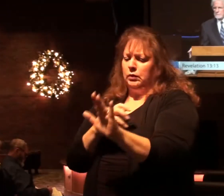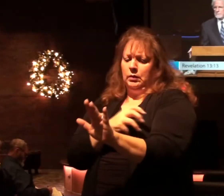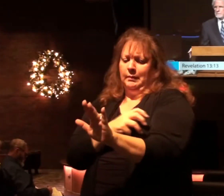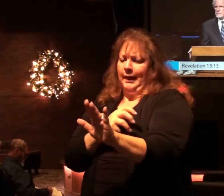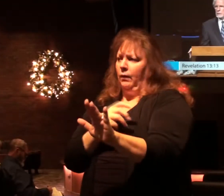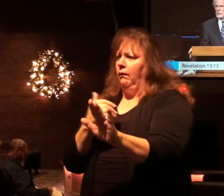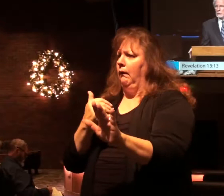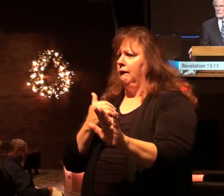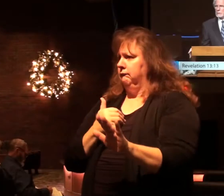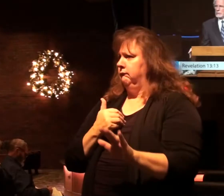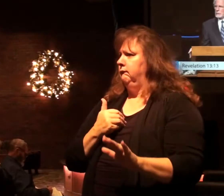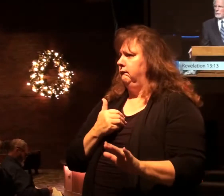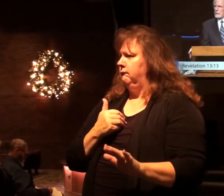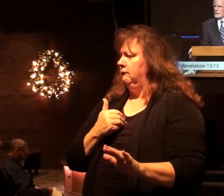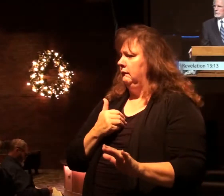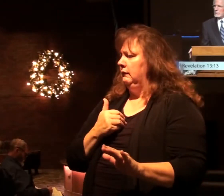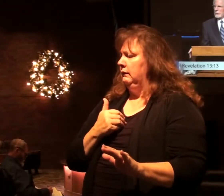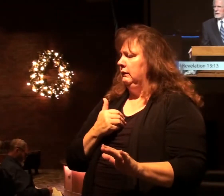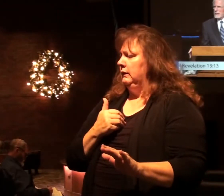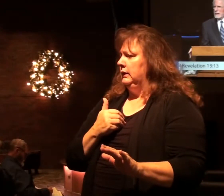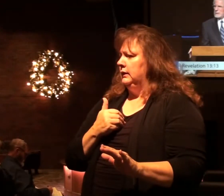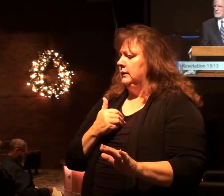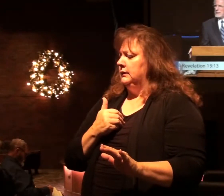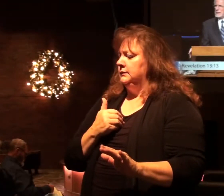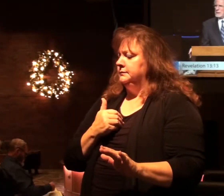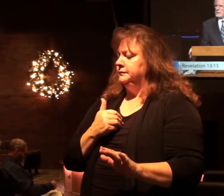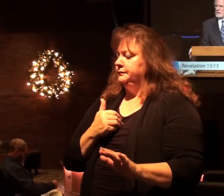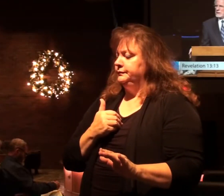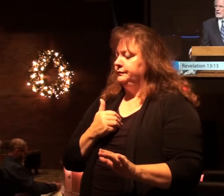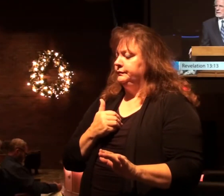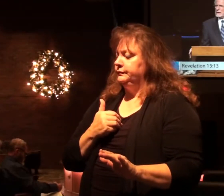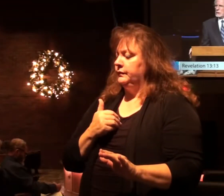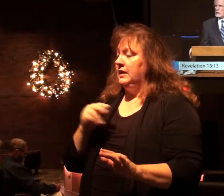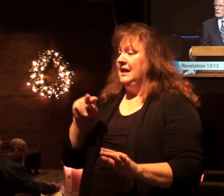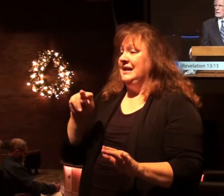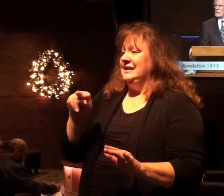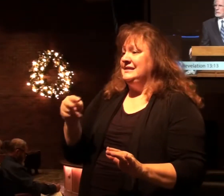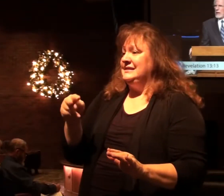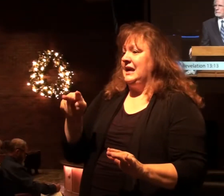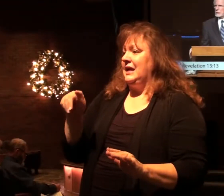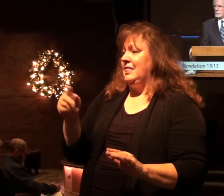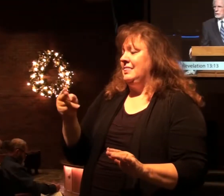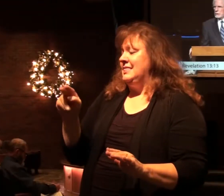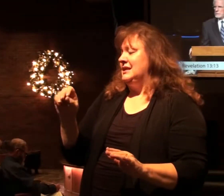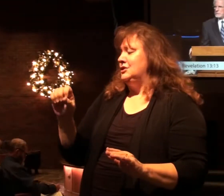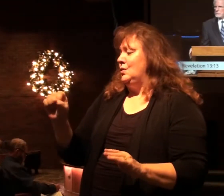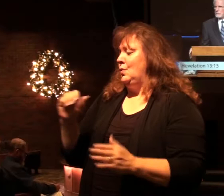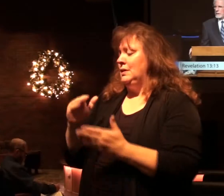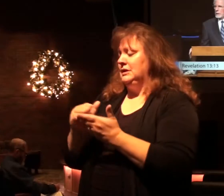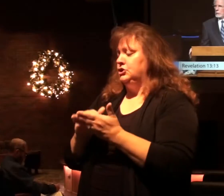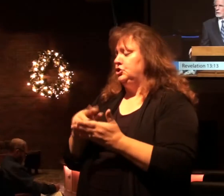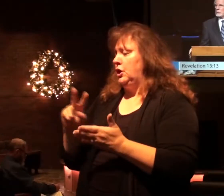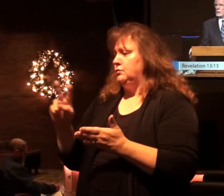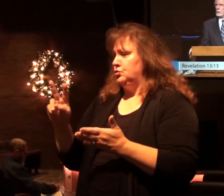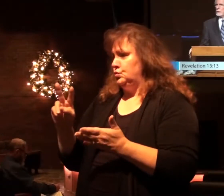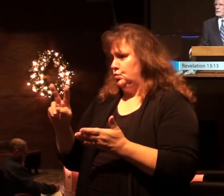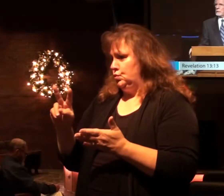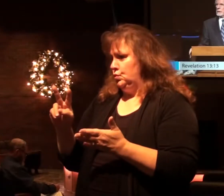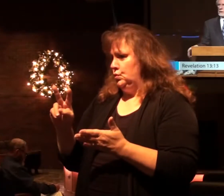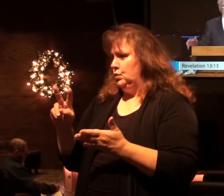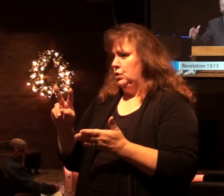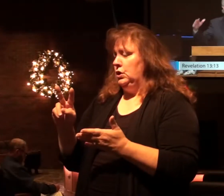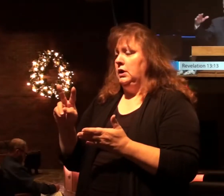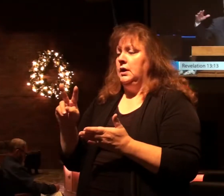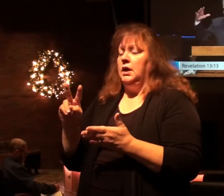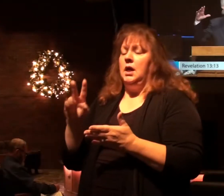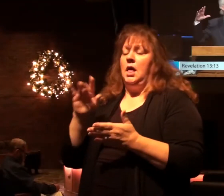power. We won't turn there right now. But in 2 Thessalonians chapter 2, we are told that